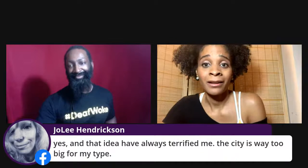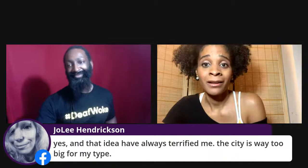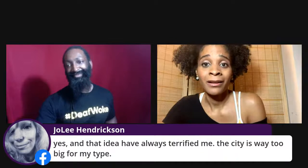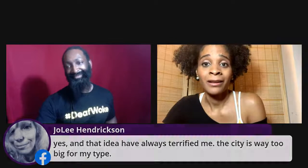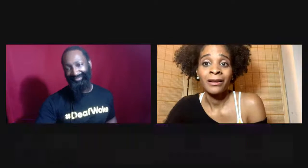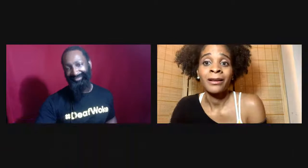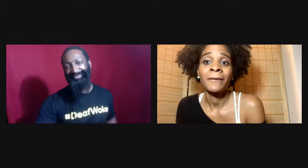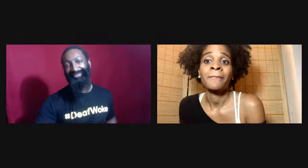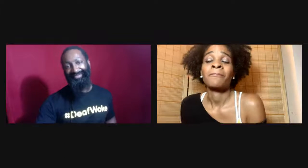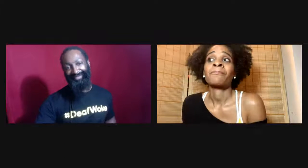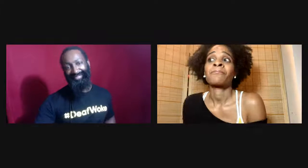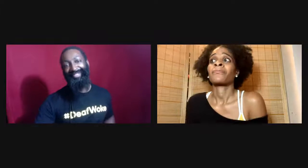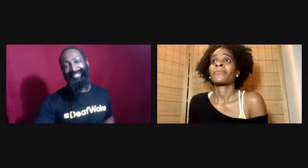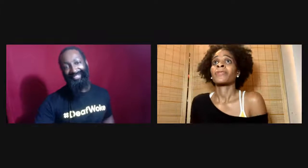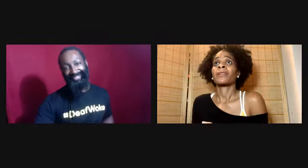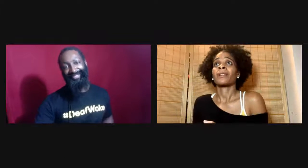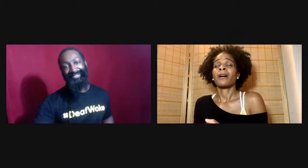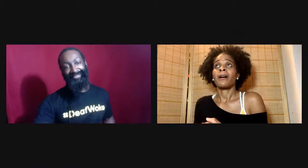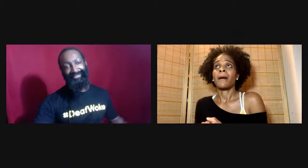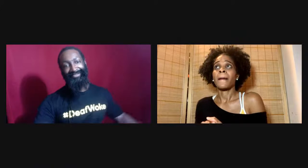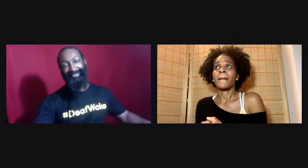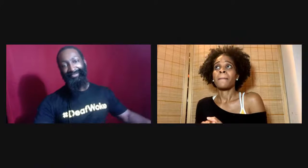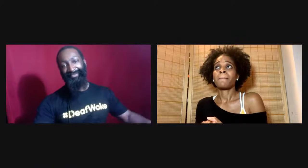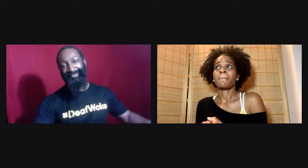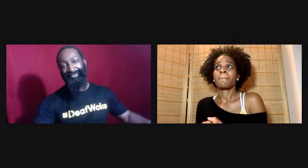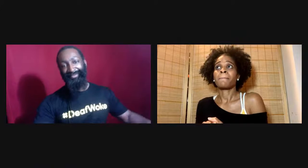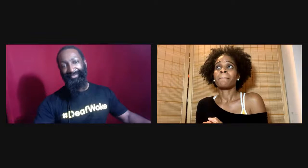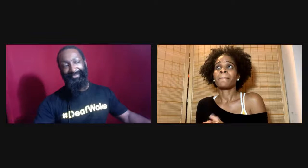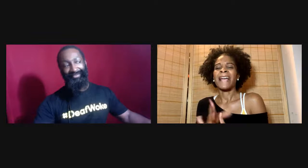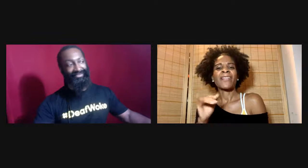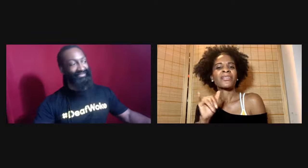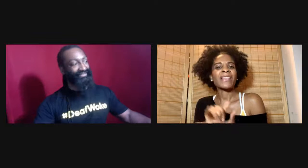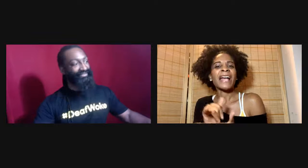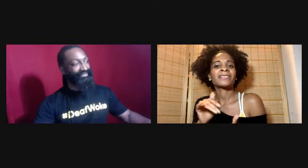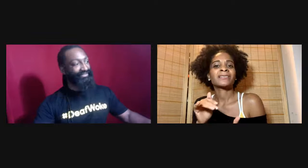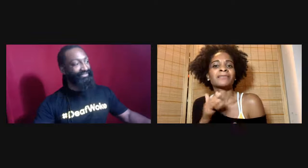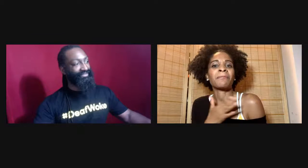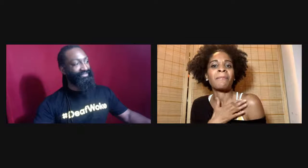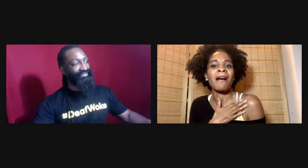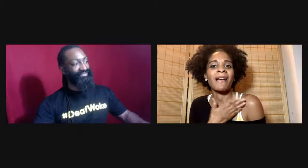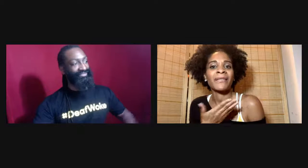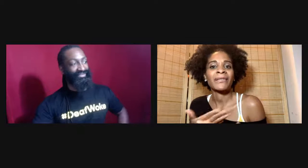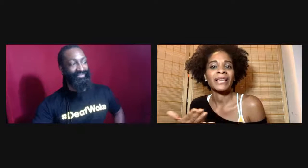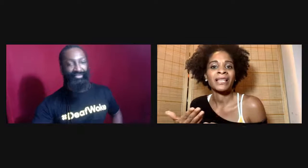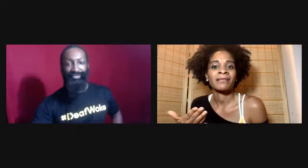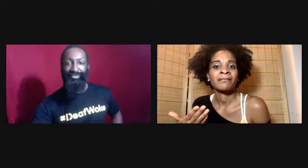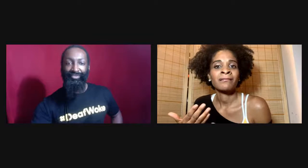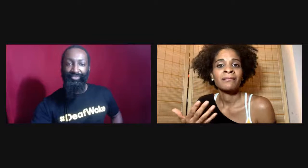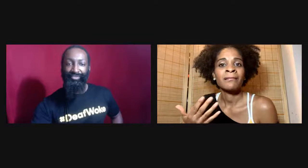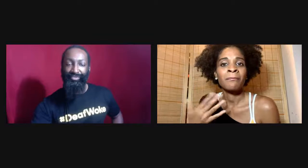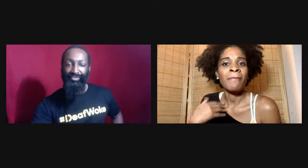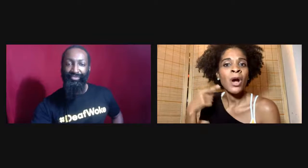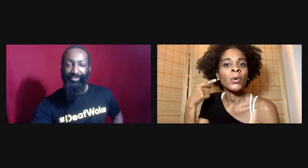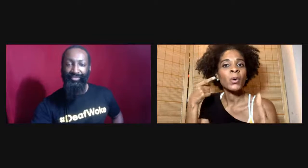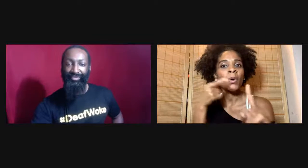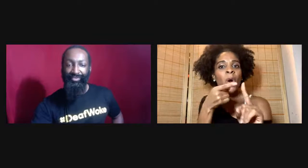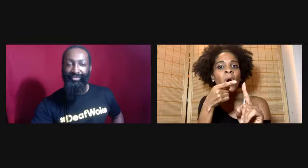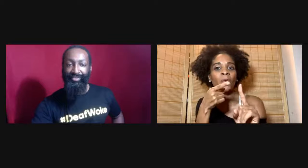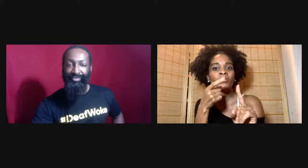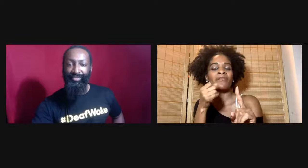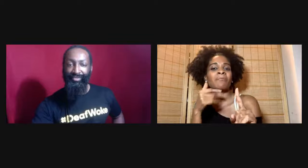generation, to leave your name on history, you know, you have to create that yourself. And